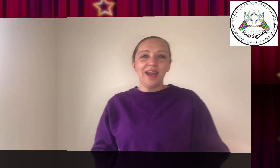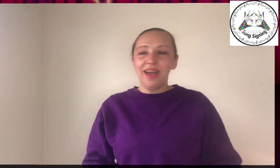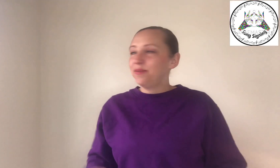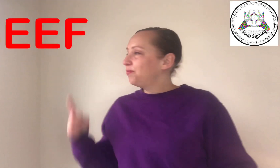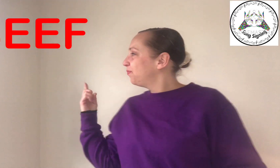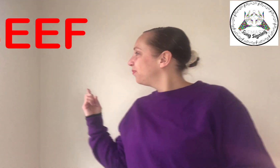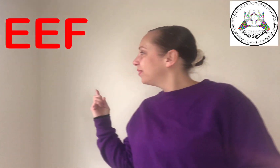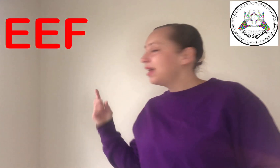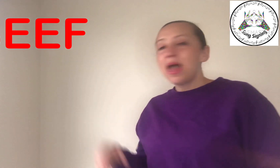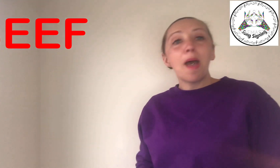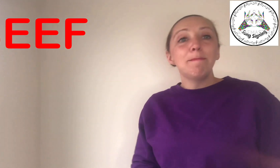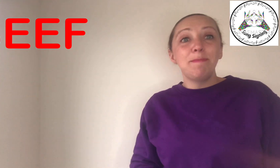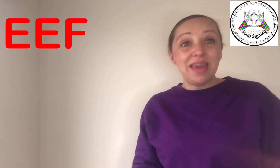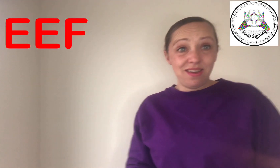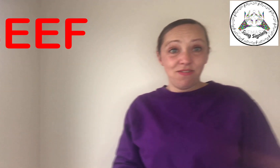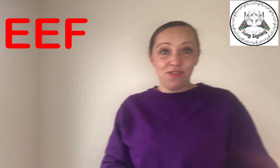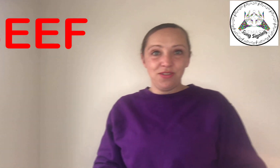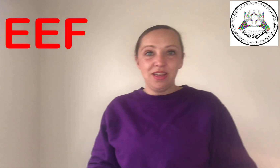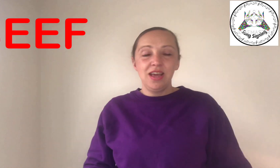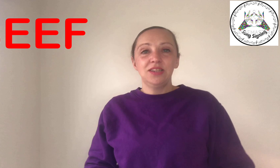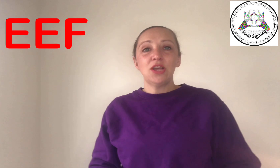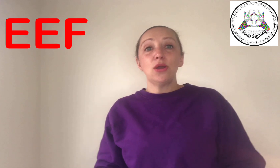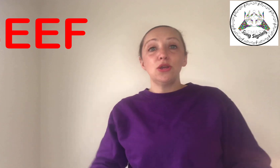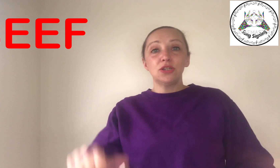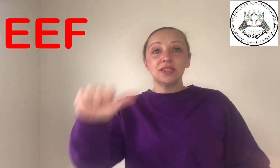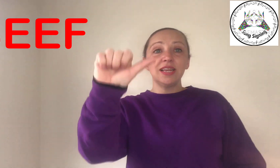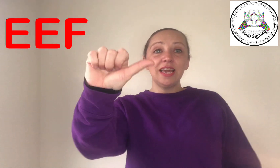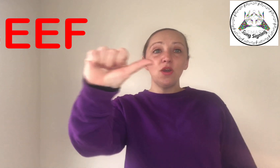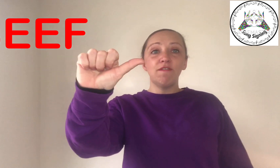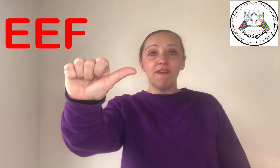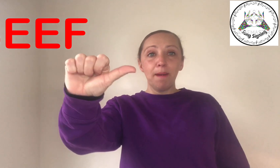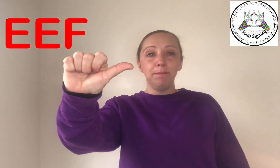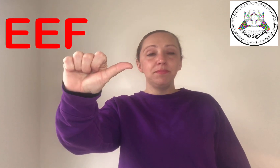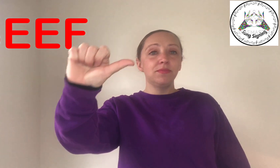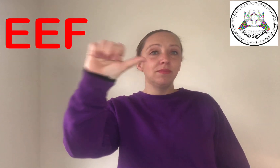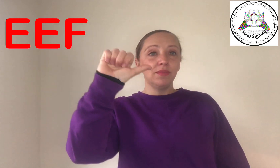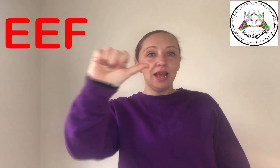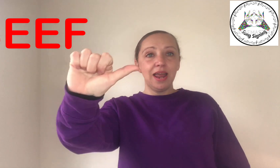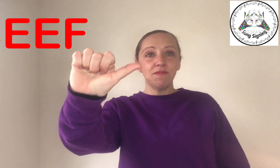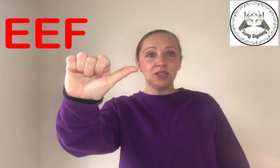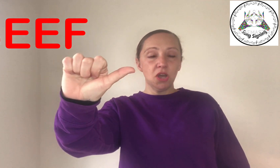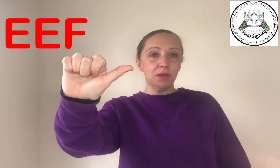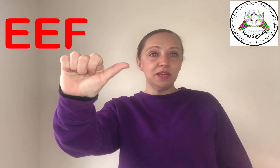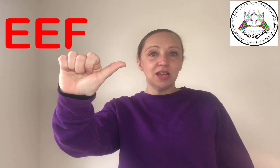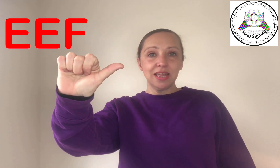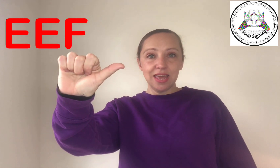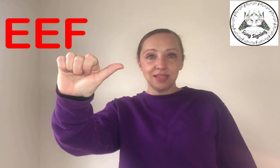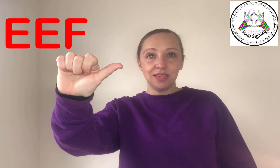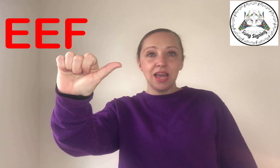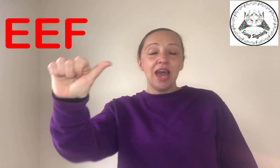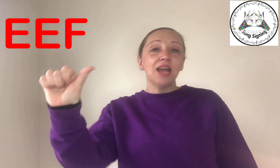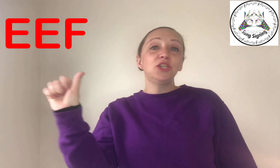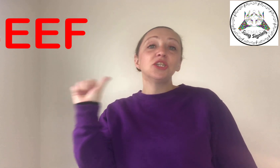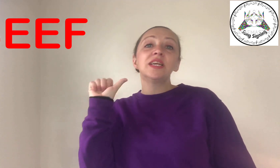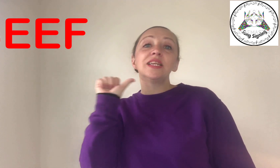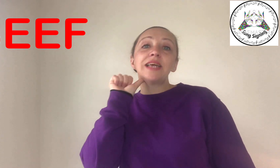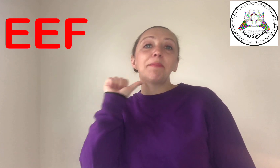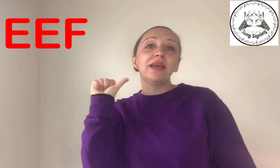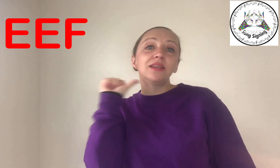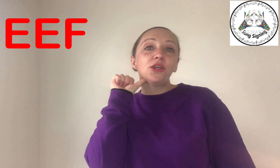Okay, beef. So you're just gonna get your thumb and have it sideways like this. And you're just gonna tap it into